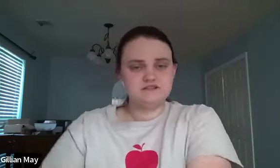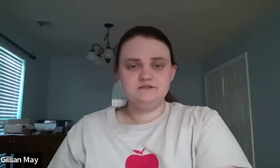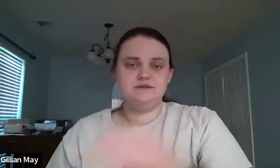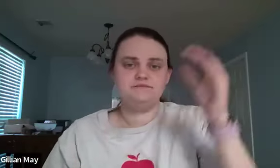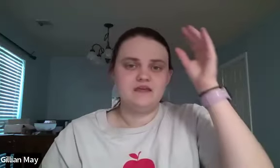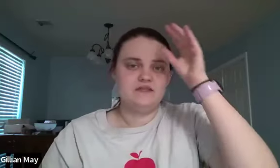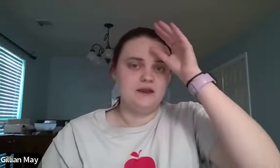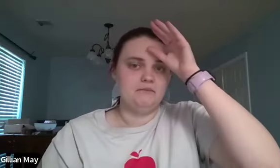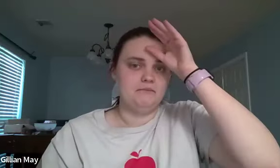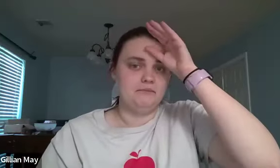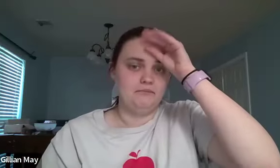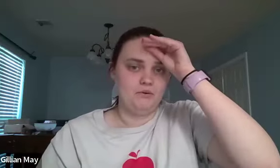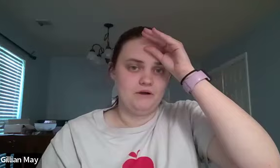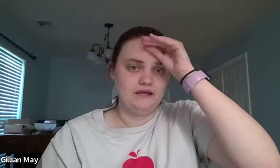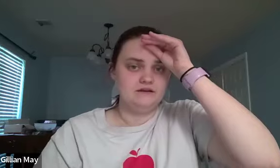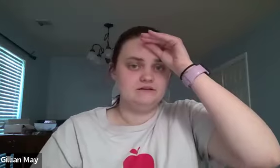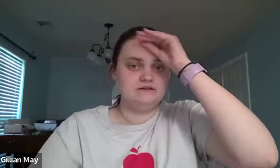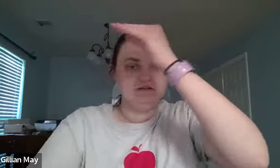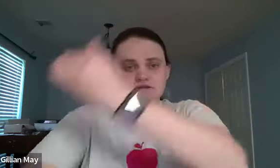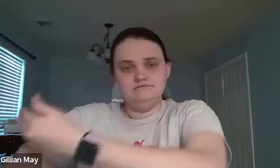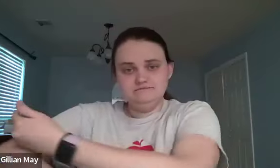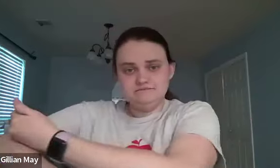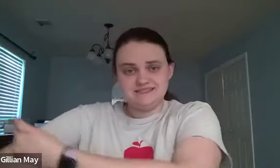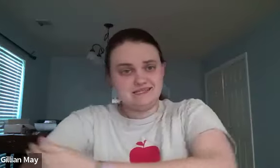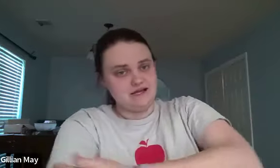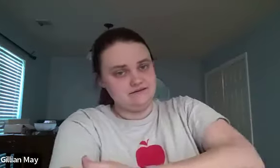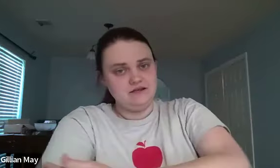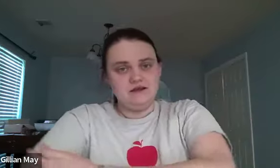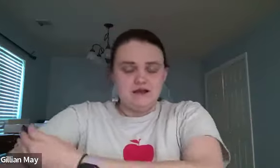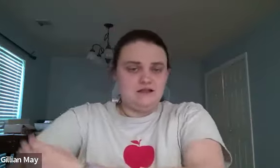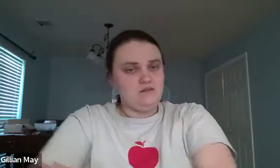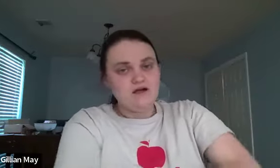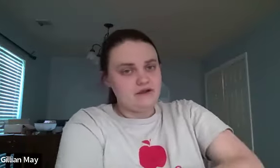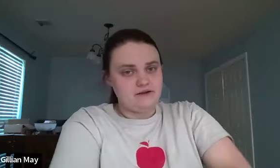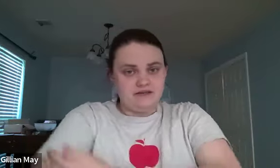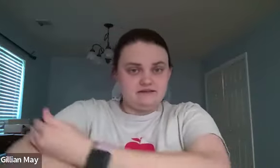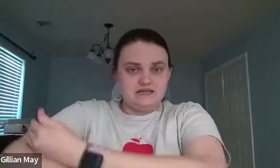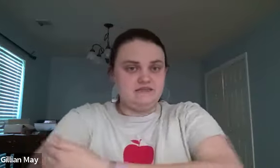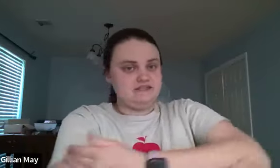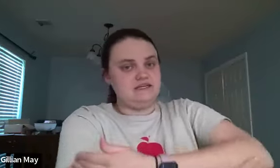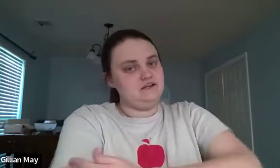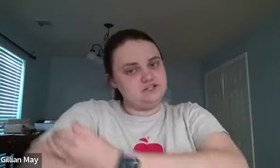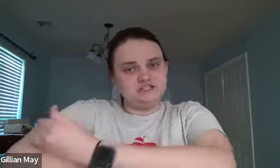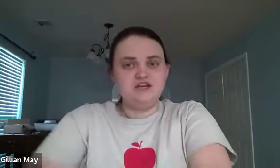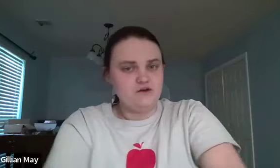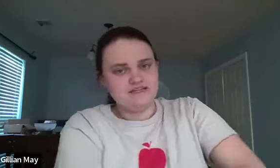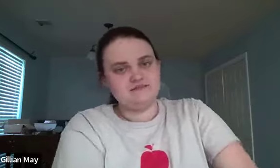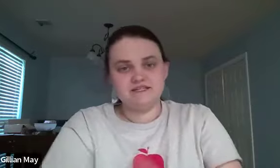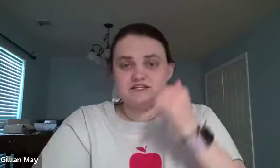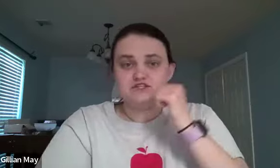Excuse me. And then boy, son. I love how I'm saying these in English because I know that doesn't make sense.